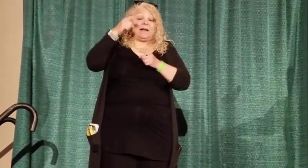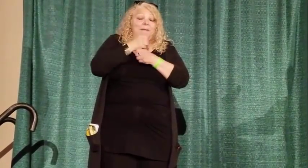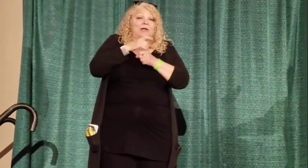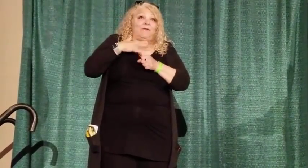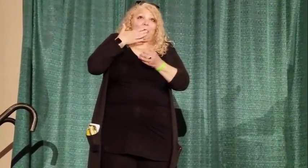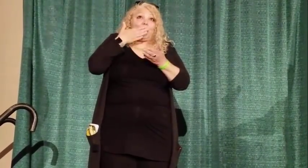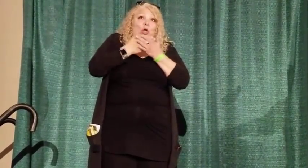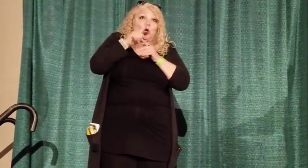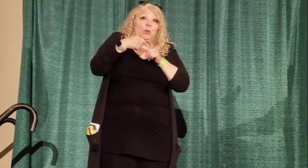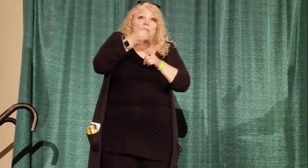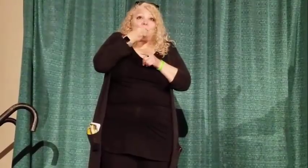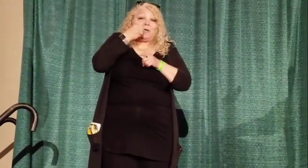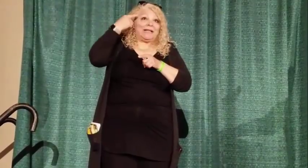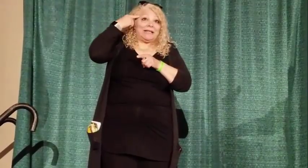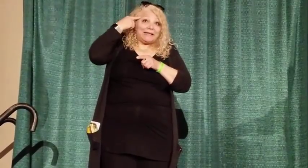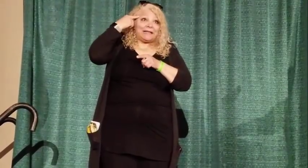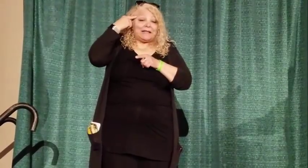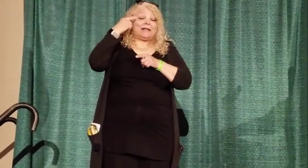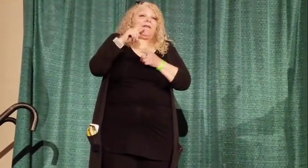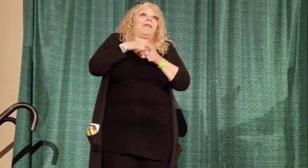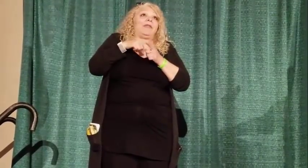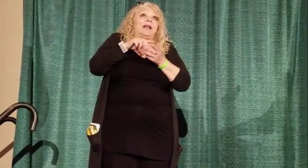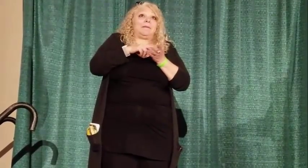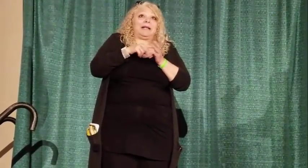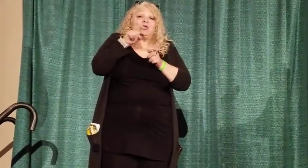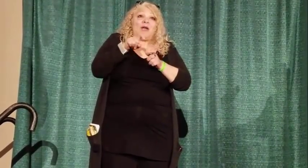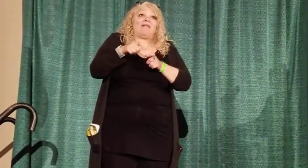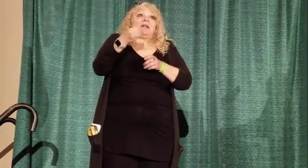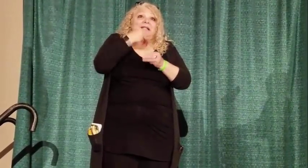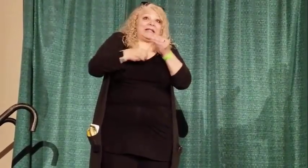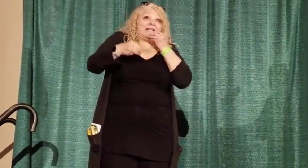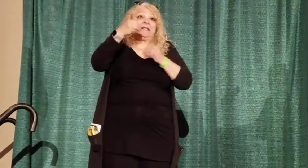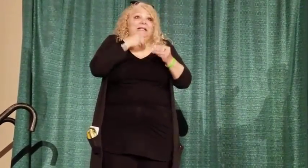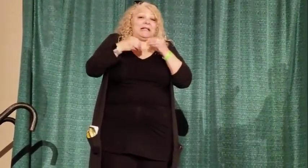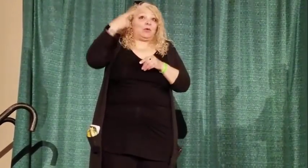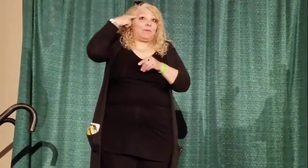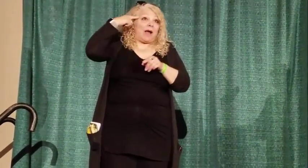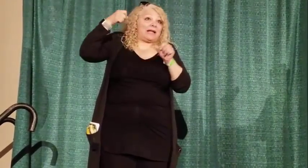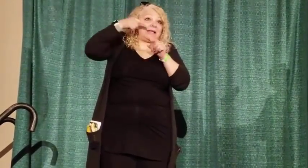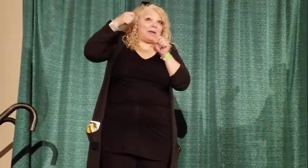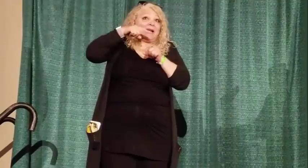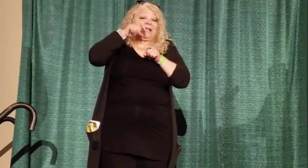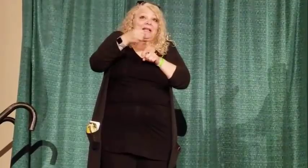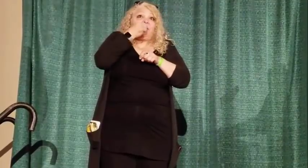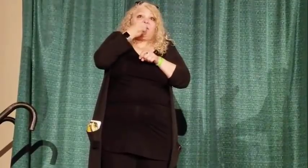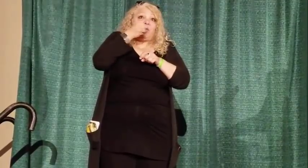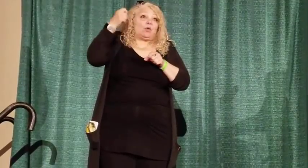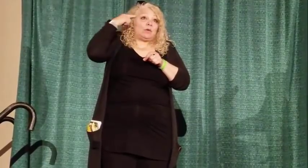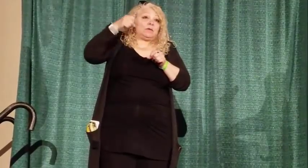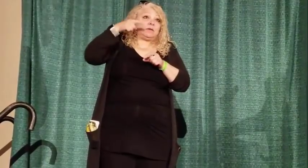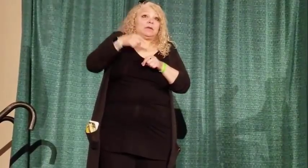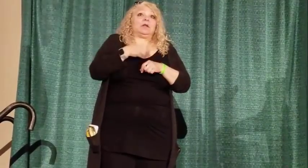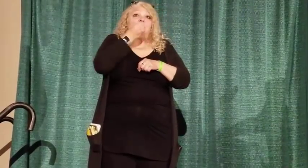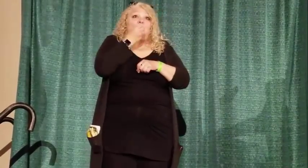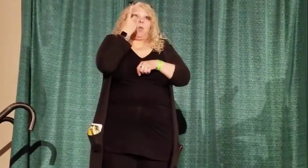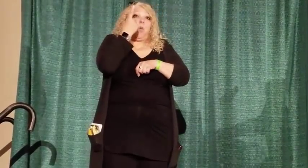high. They make you, over time, dopamine insensitive, and now you constantly want brain stimulation. You want a couple of potato chips, one